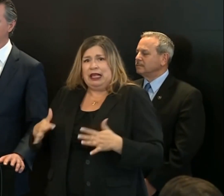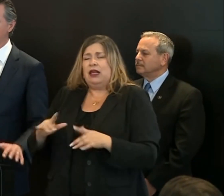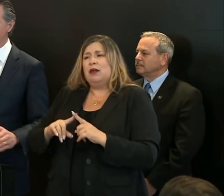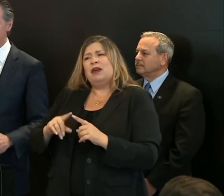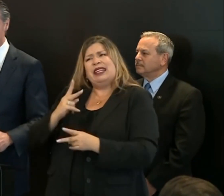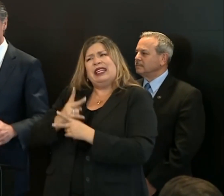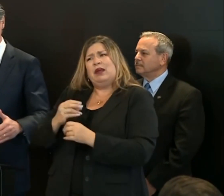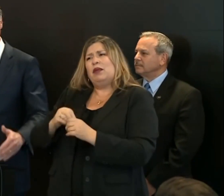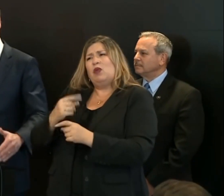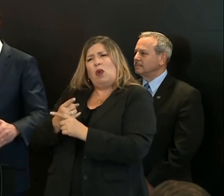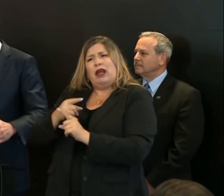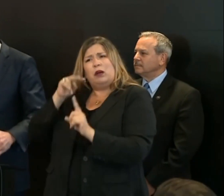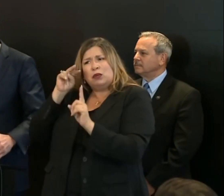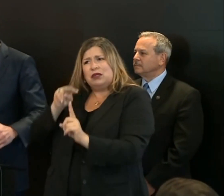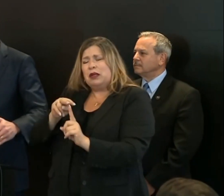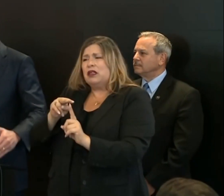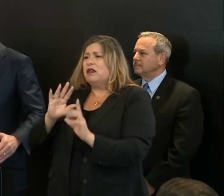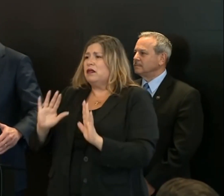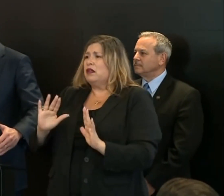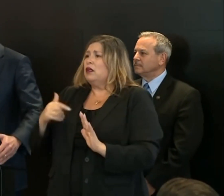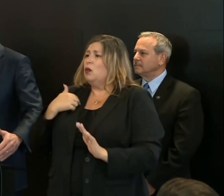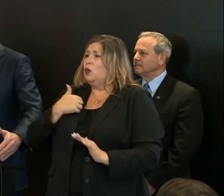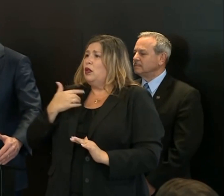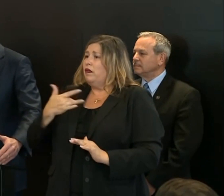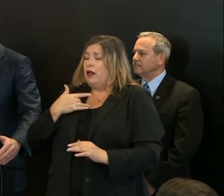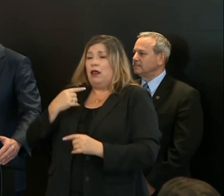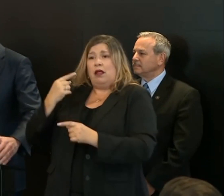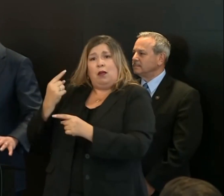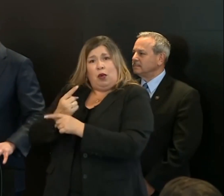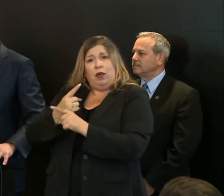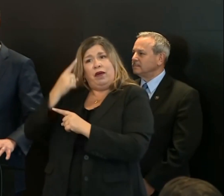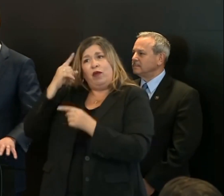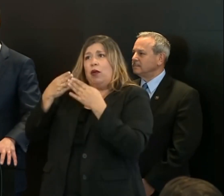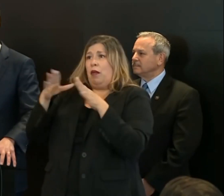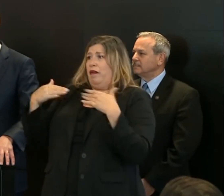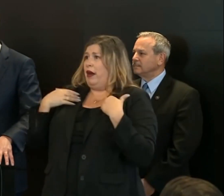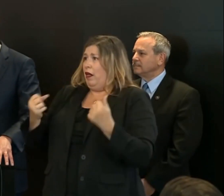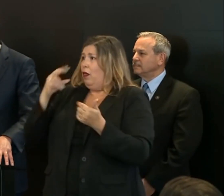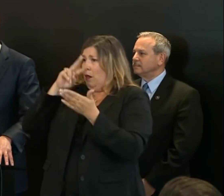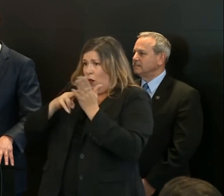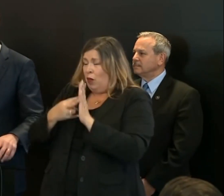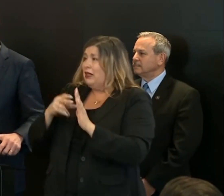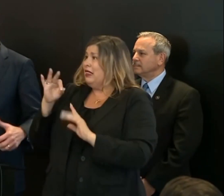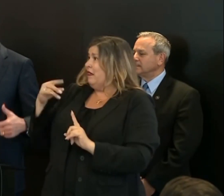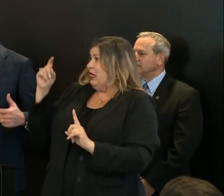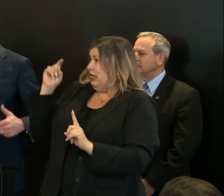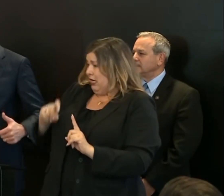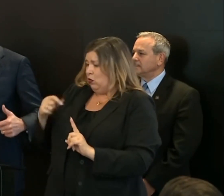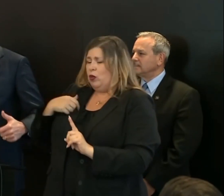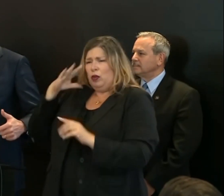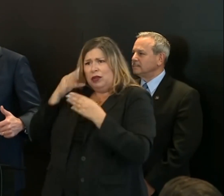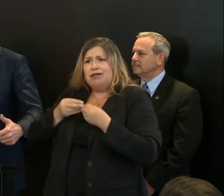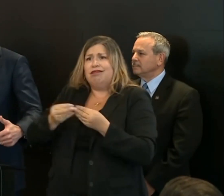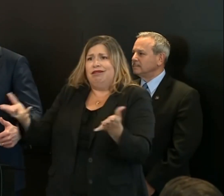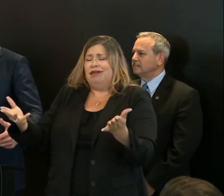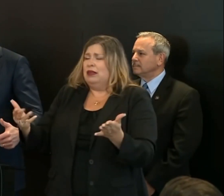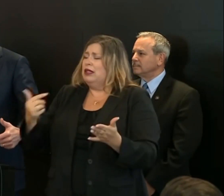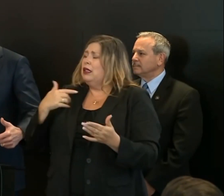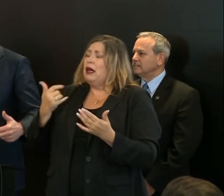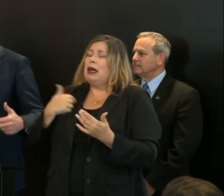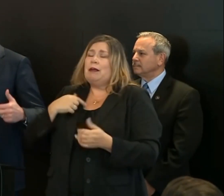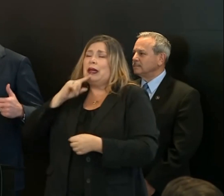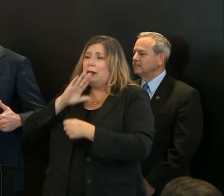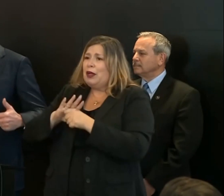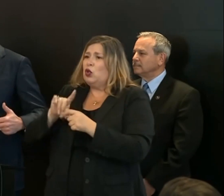perspective. As we feel it's appropriate for public health purposes, we'll make all of that available. I am deeply committed to